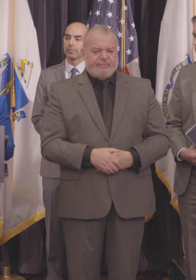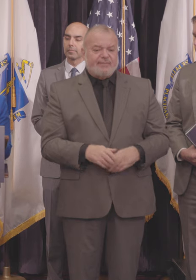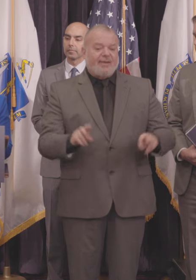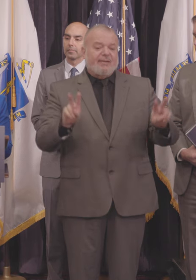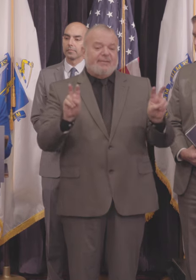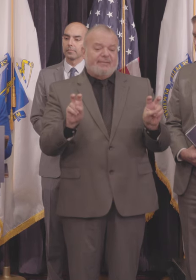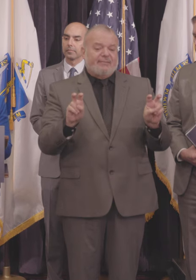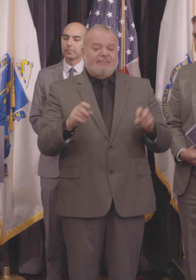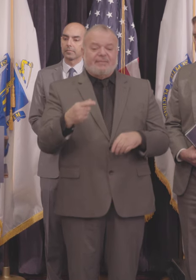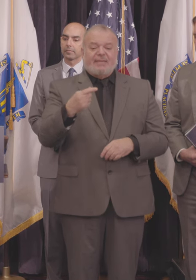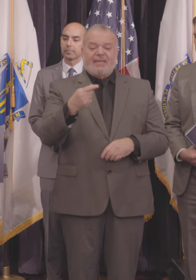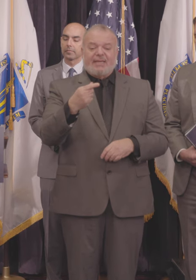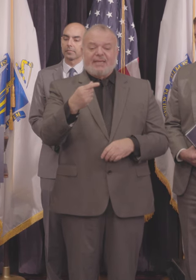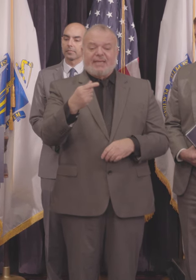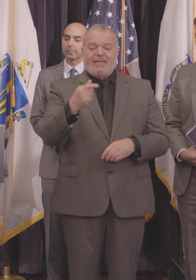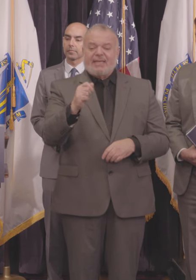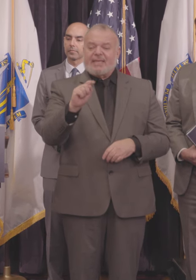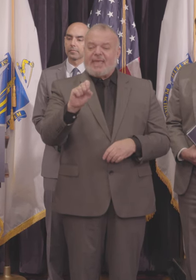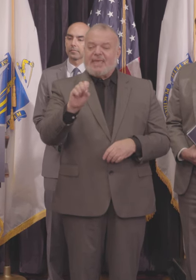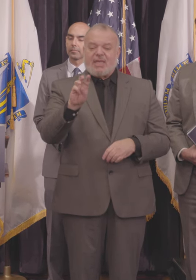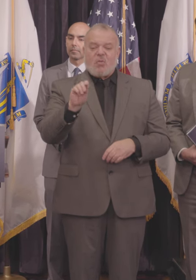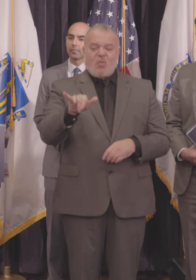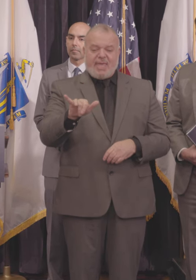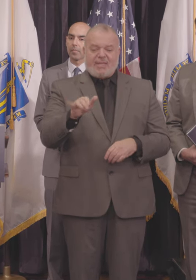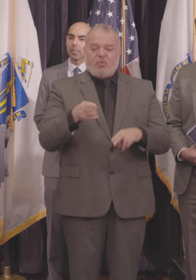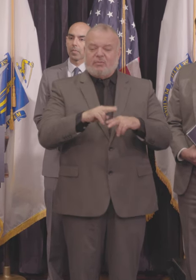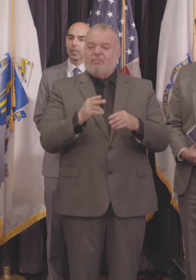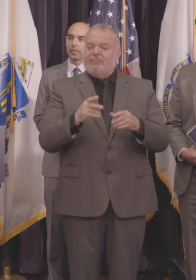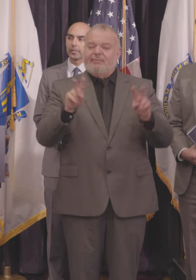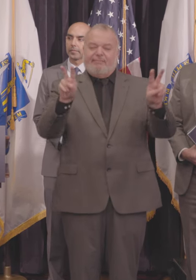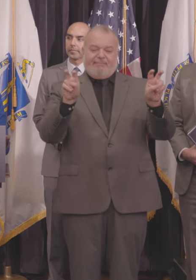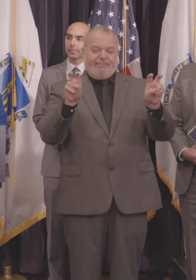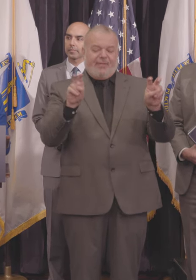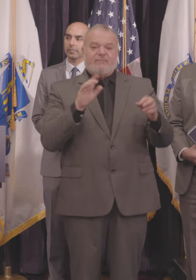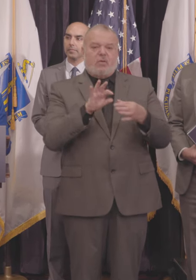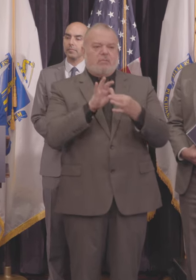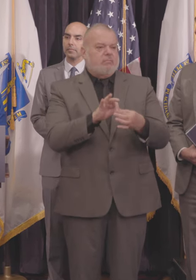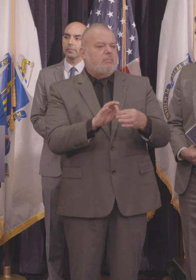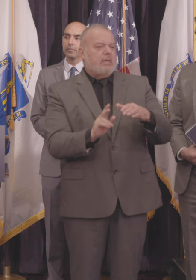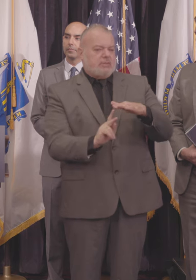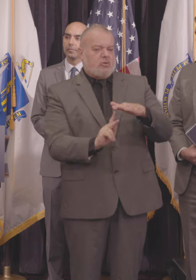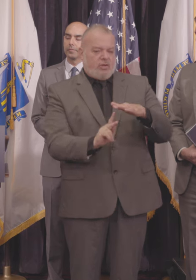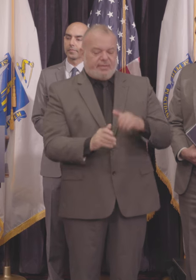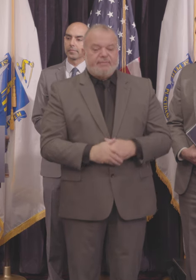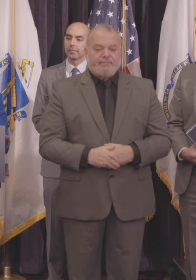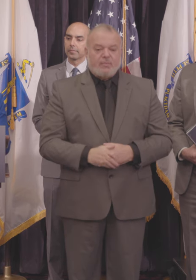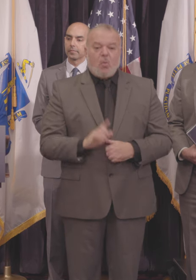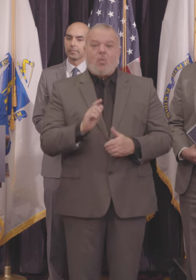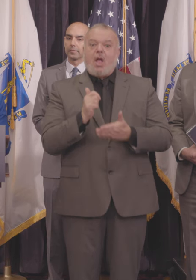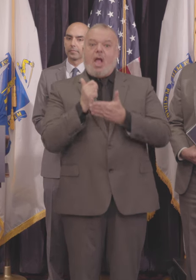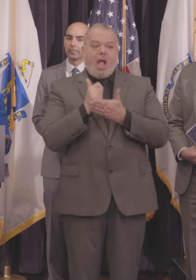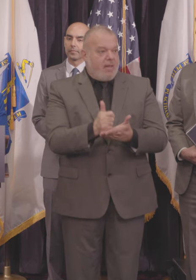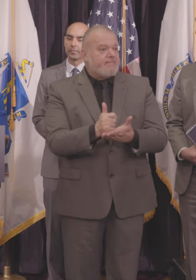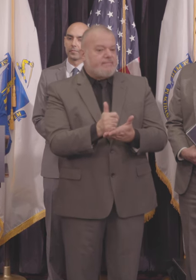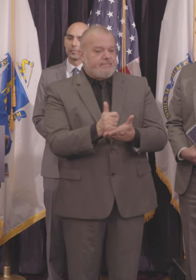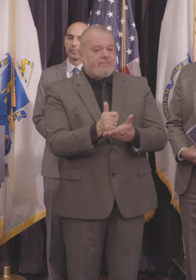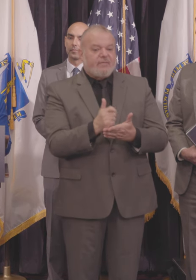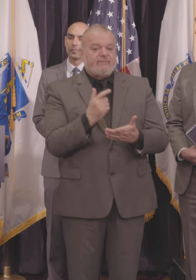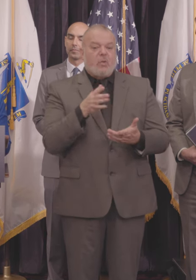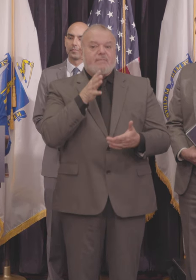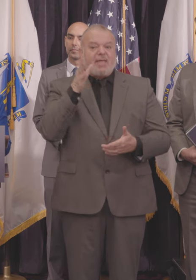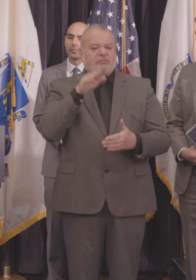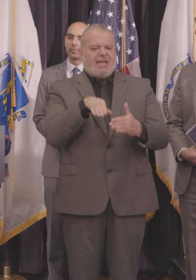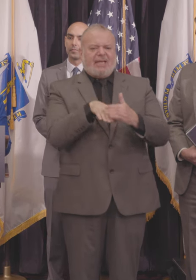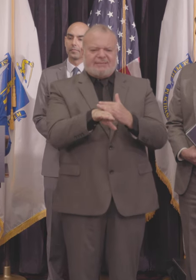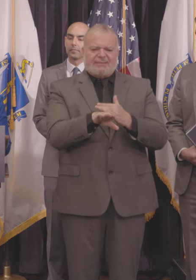to make childcare affordable to thousands of families across Massachusetts, while setting us on an important